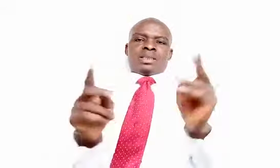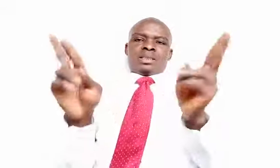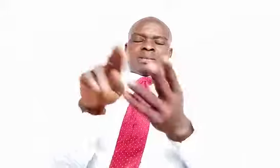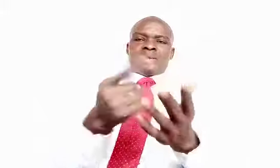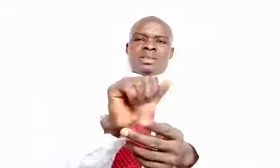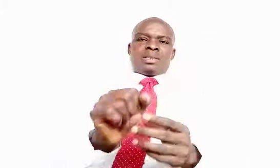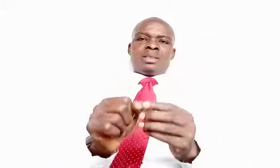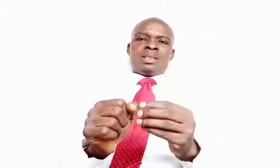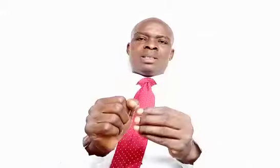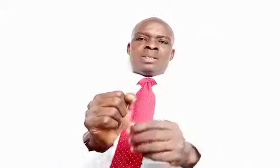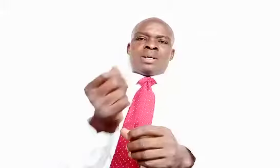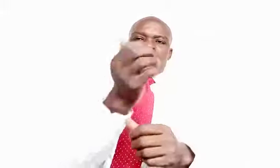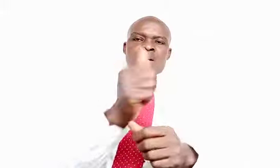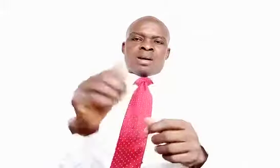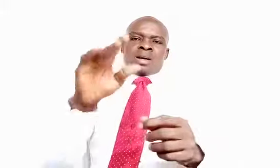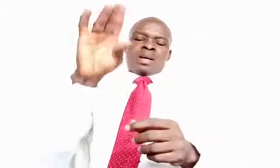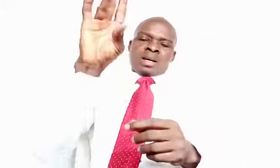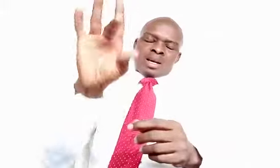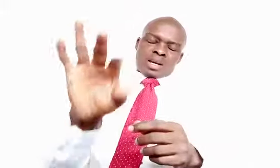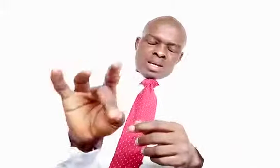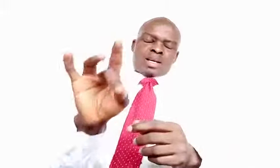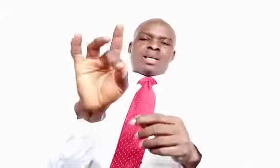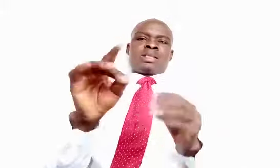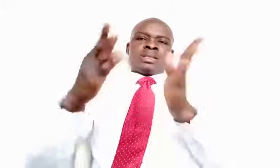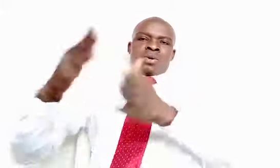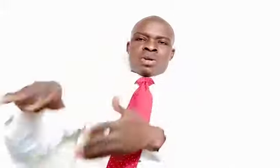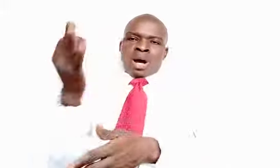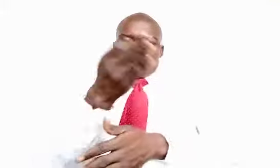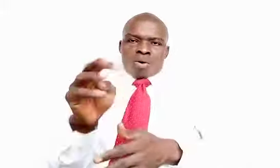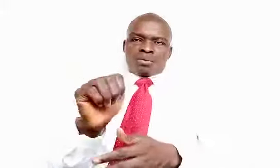the 8 corners of the cube.